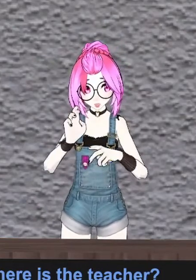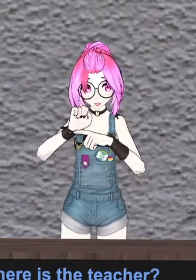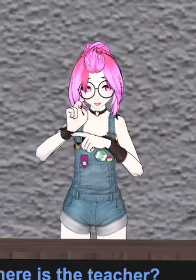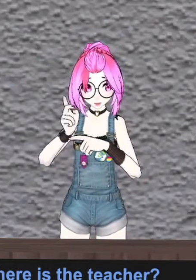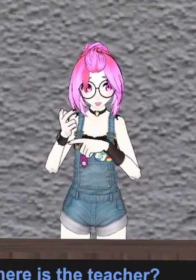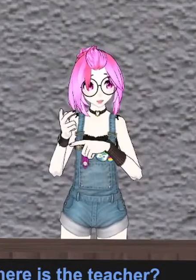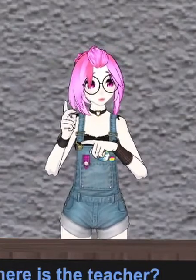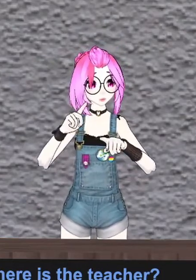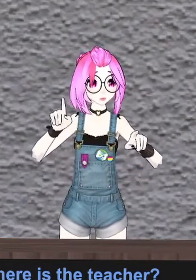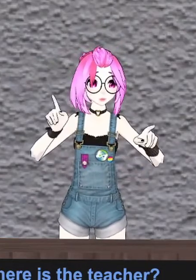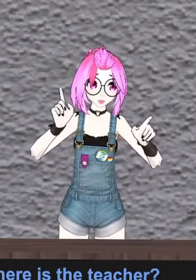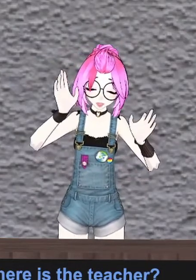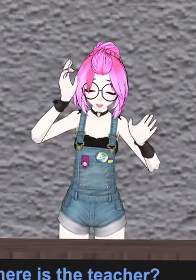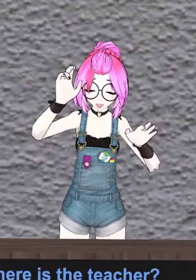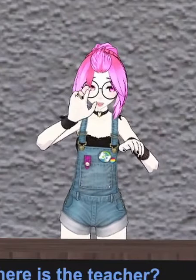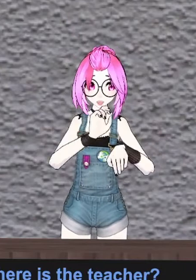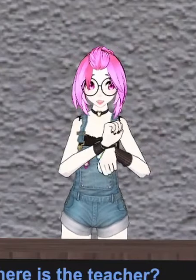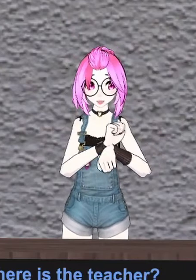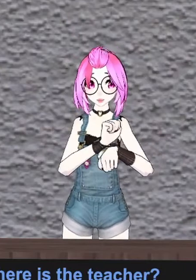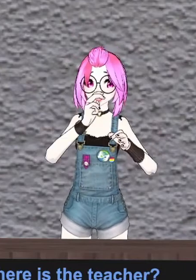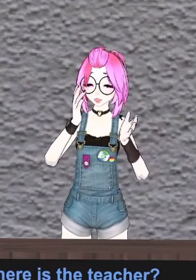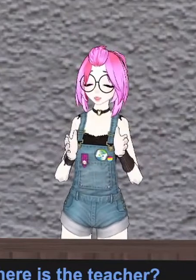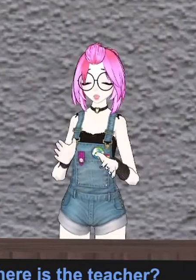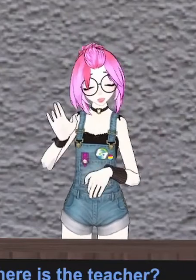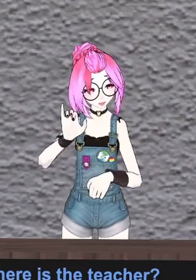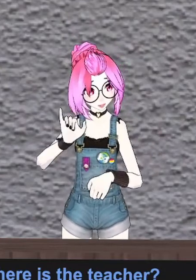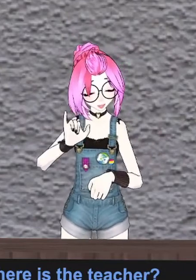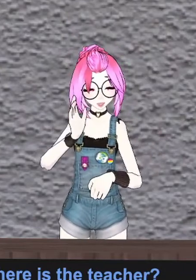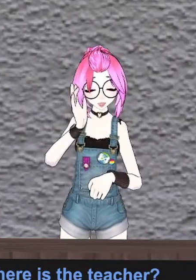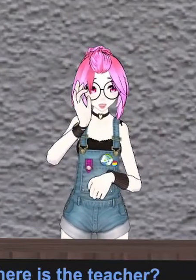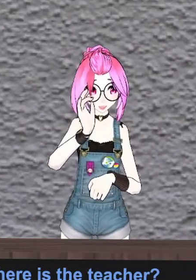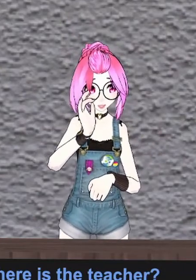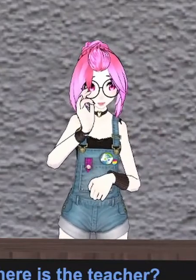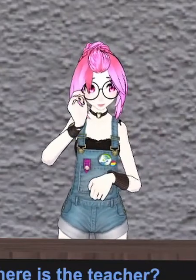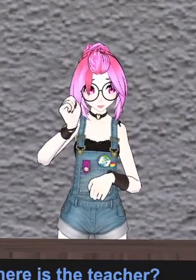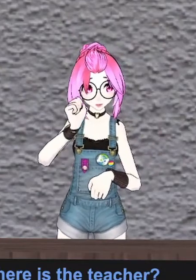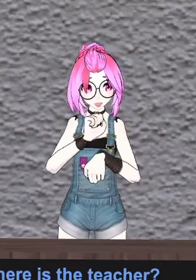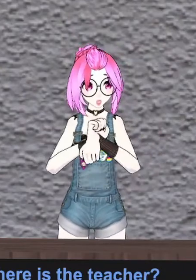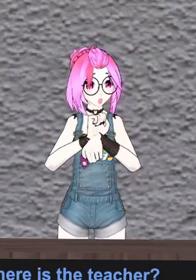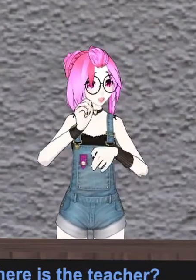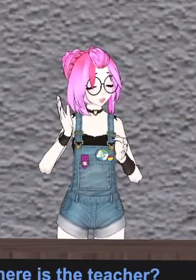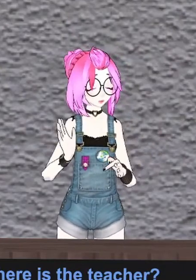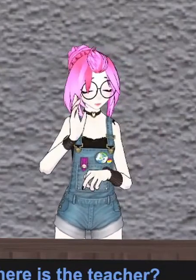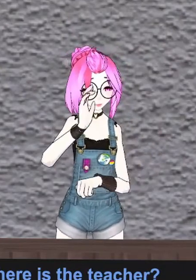worker, but in the context, it means employee. Same thing if you want to say co-worker. Just